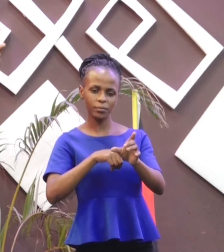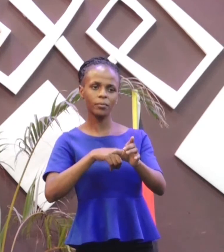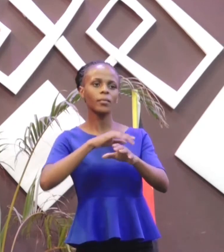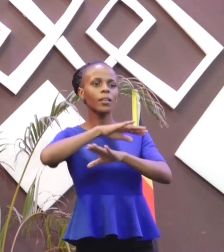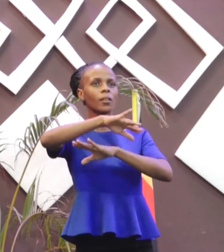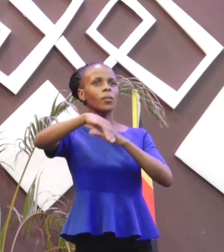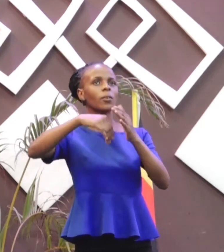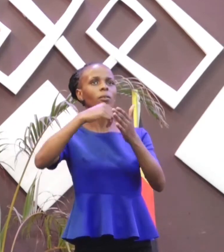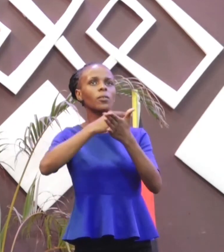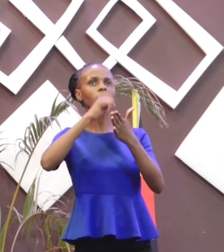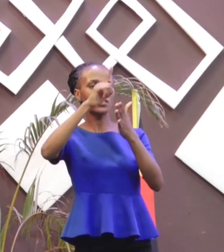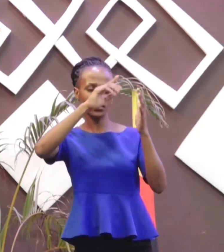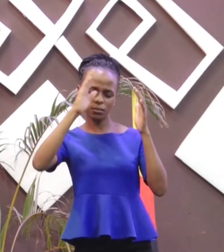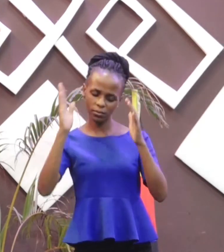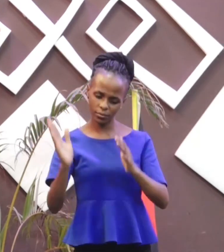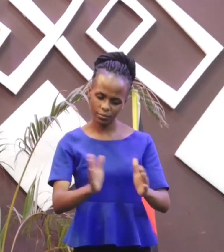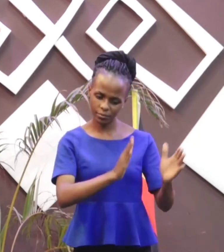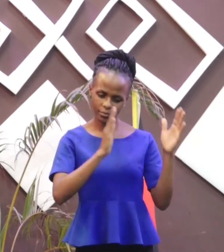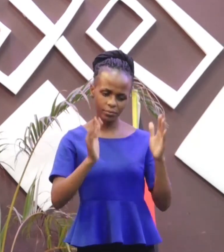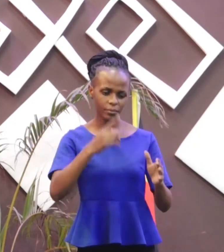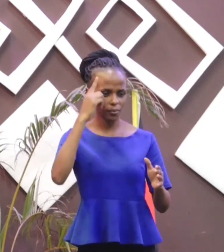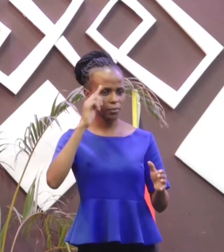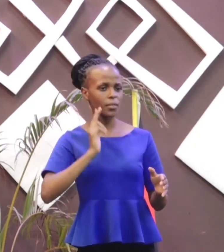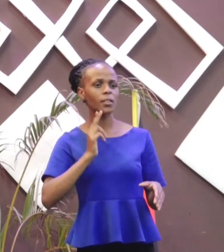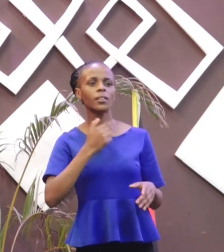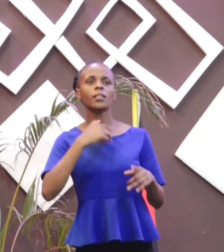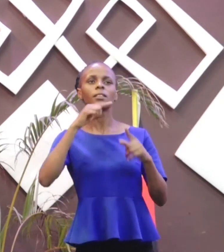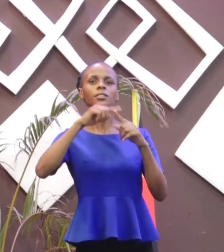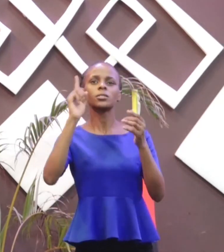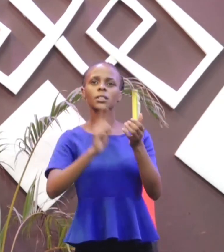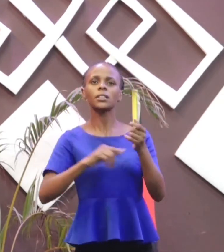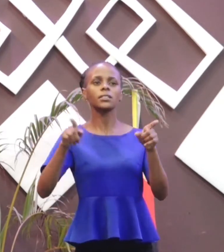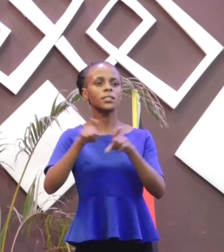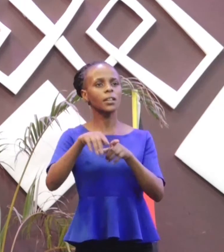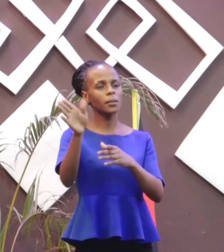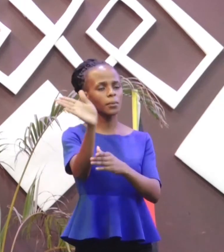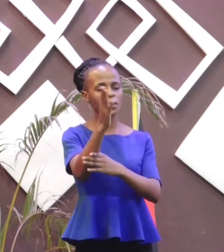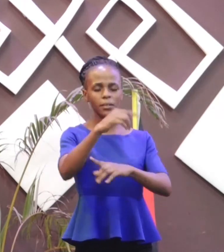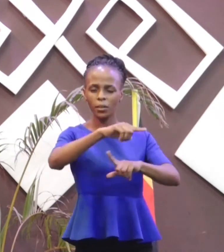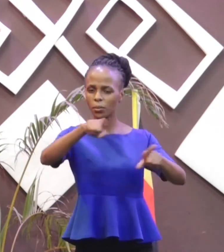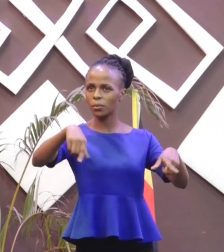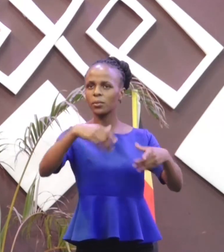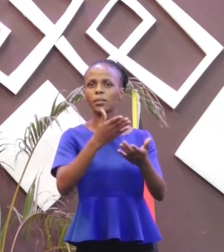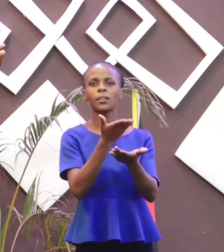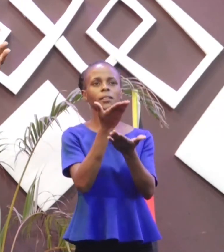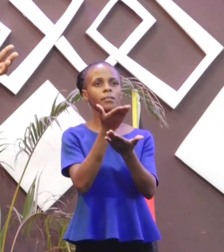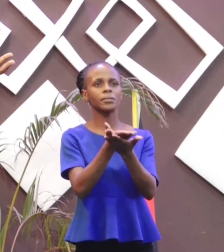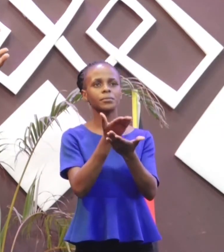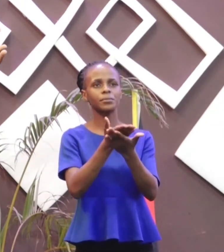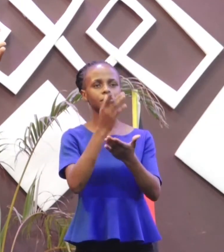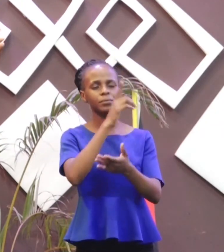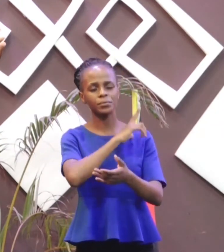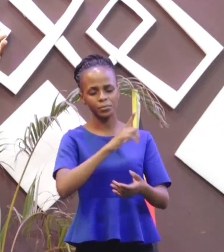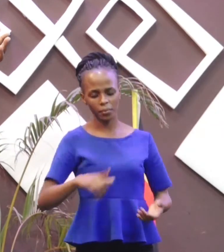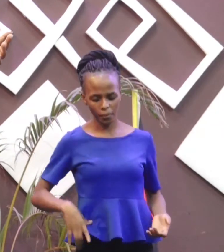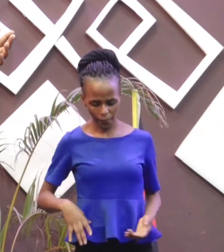kye wategeka tufune mwezi guno ng'obuweereza tukisaba maaso go. Whatever you purpose for us to get as a ministry through this month, Lord,